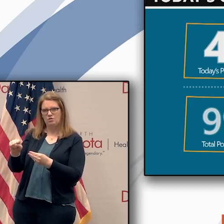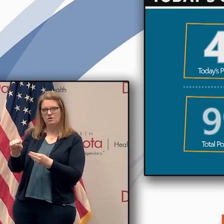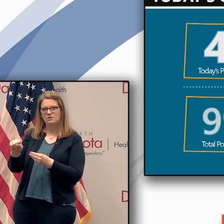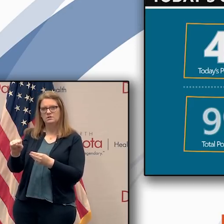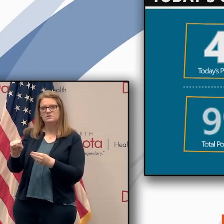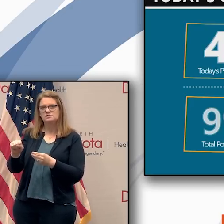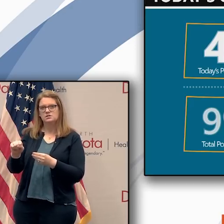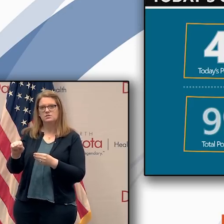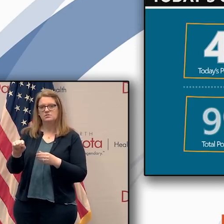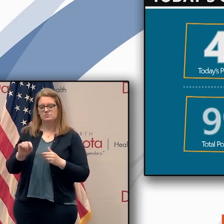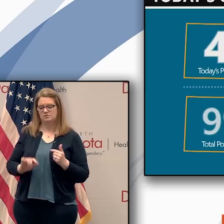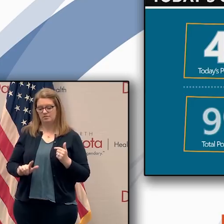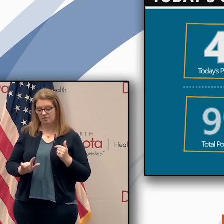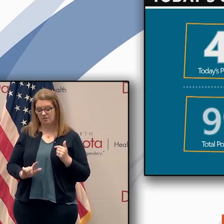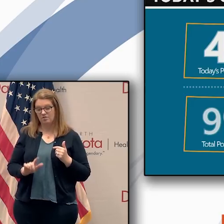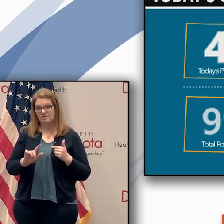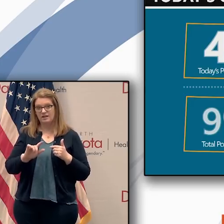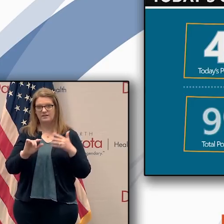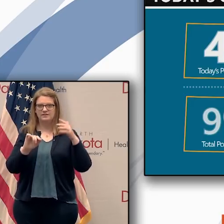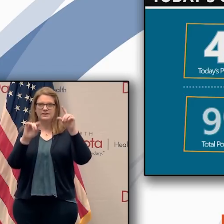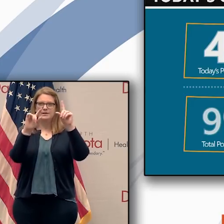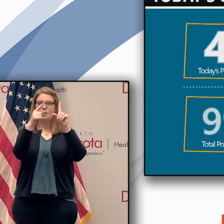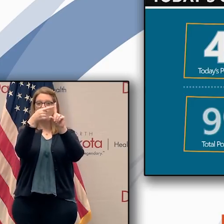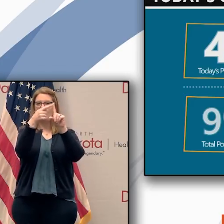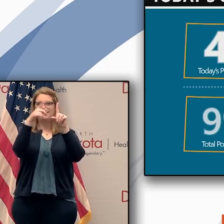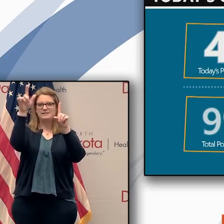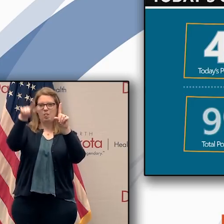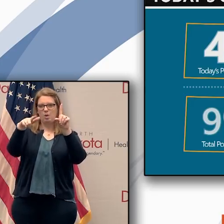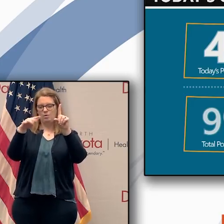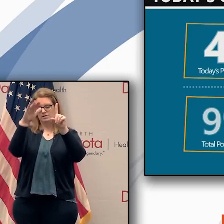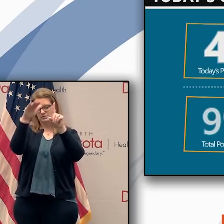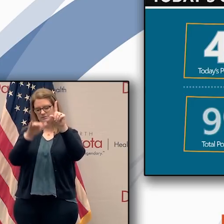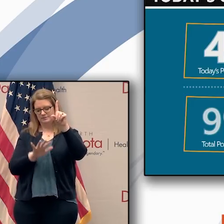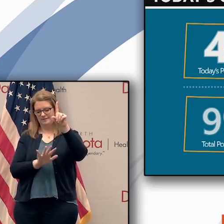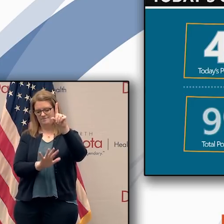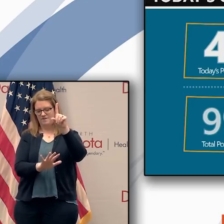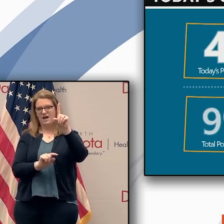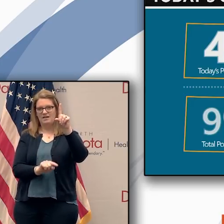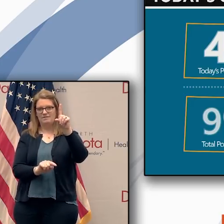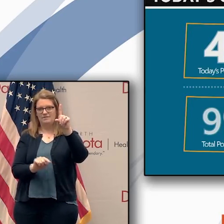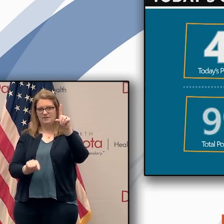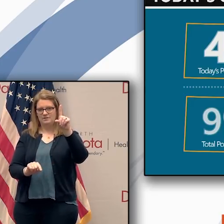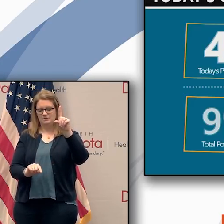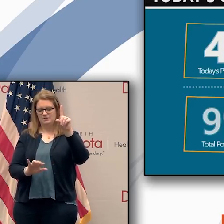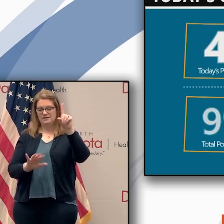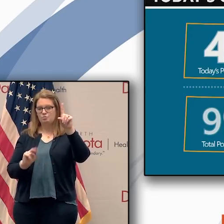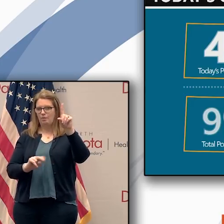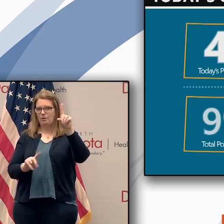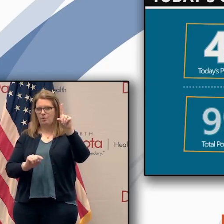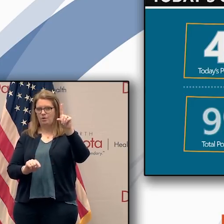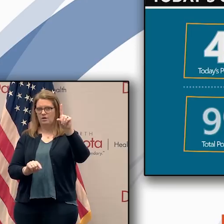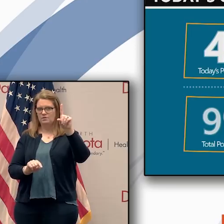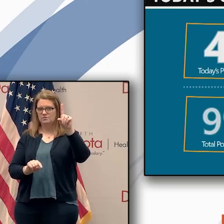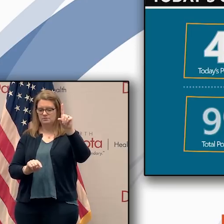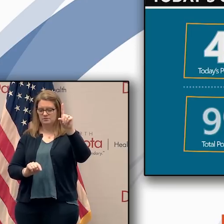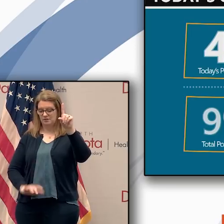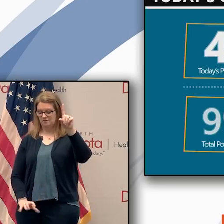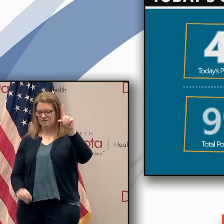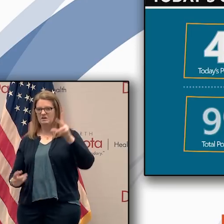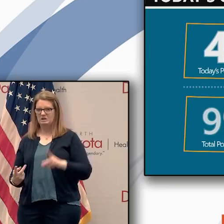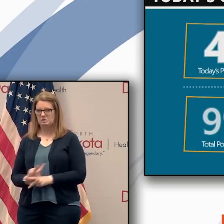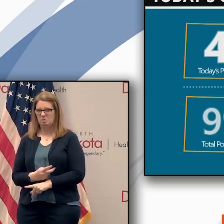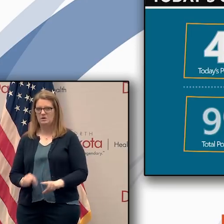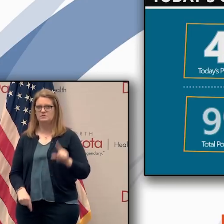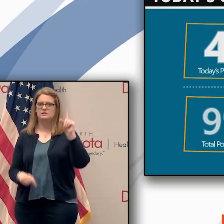rate. Low is good on this. It's like golf. You want to have a low, be low on this one. Fifth lowest rate in the country behind Hawaii,